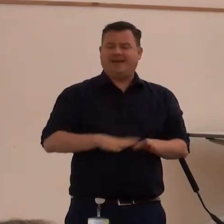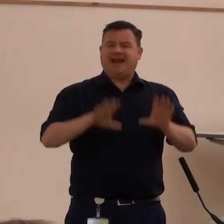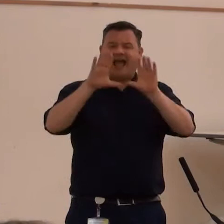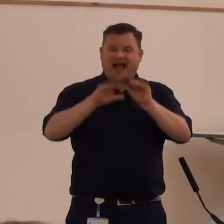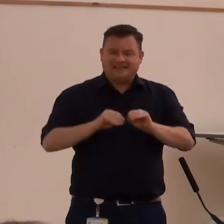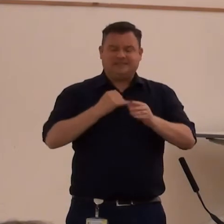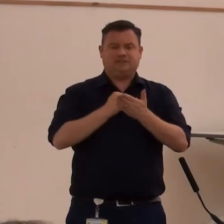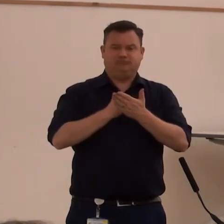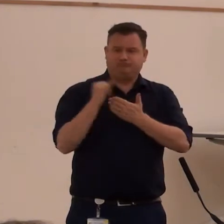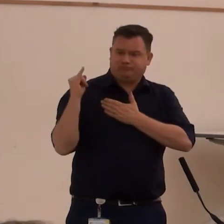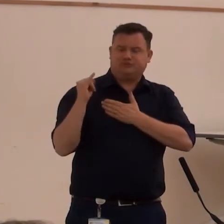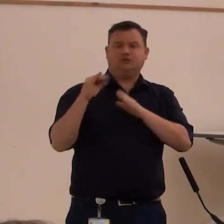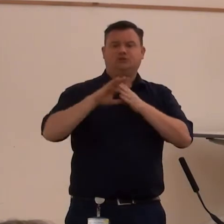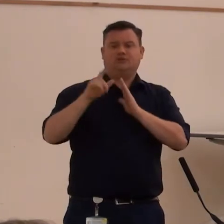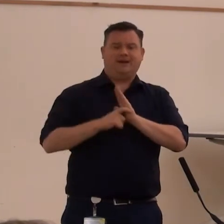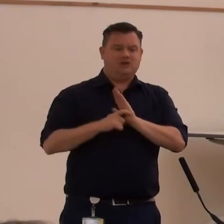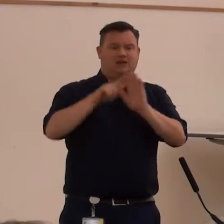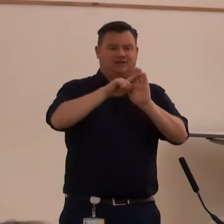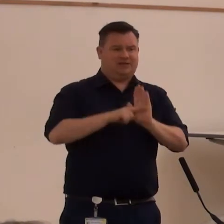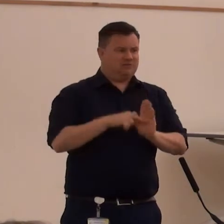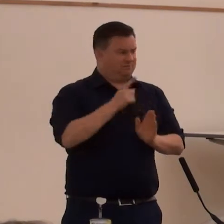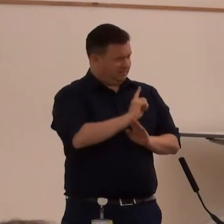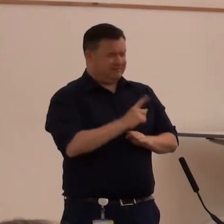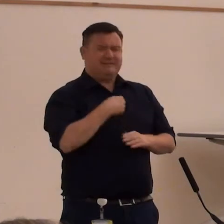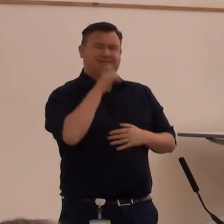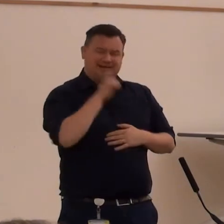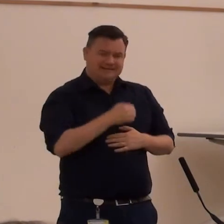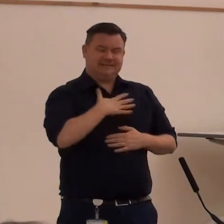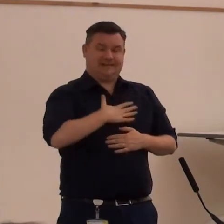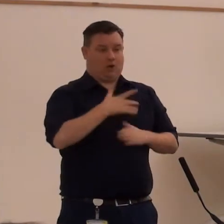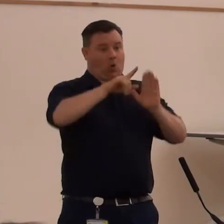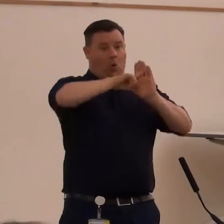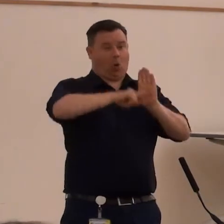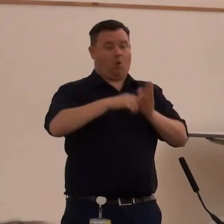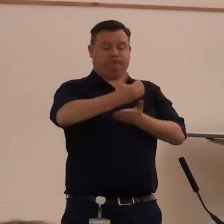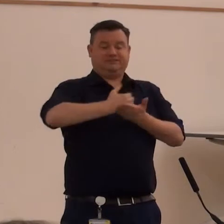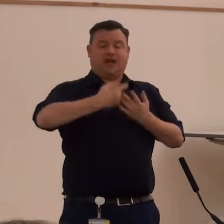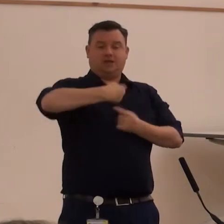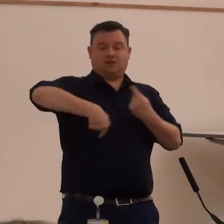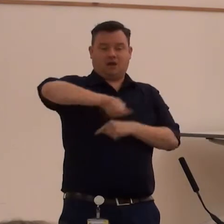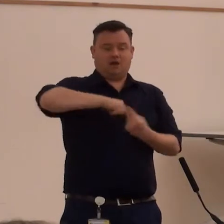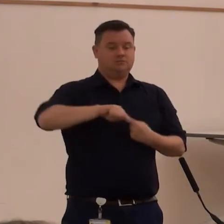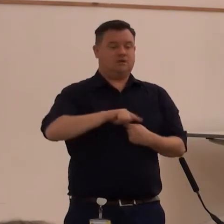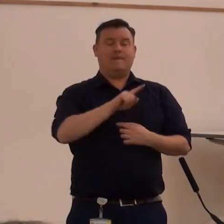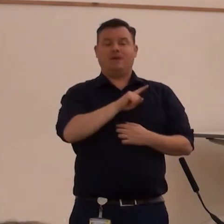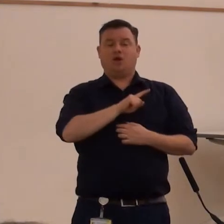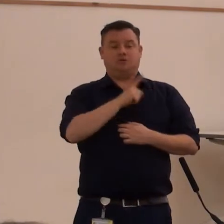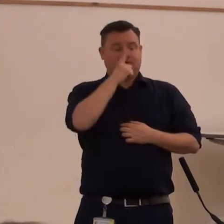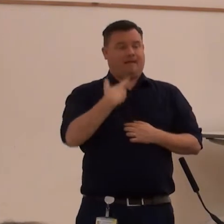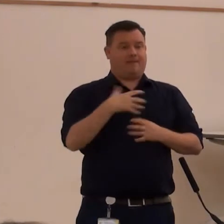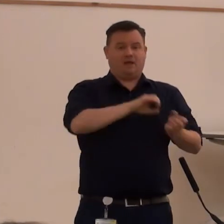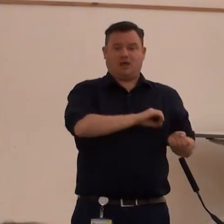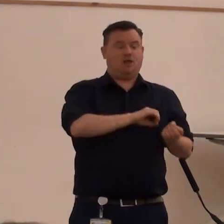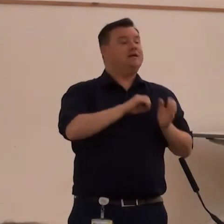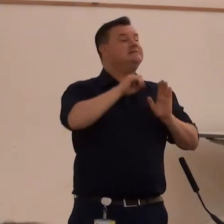anti-discrimination legislation. Disabled people say, yes, we do. We need a law that protects us. Because, you know, if you get chucked out